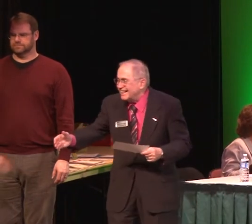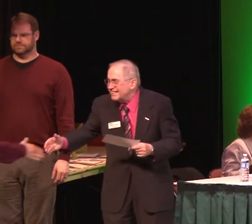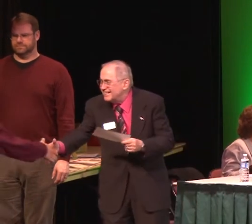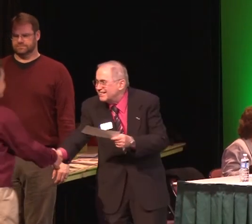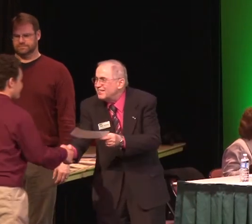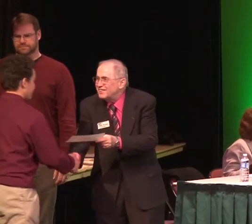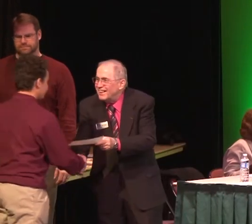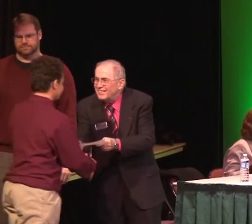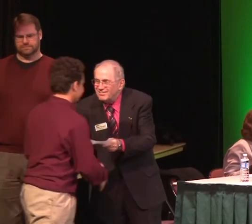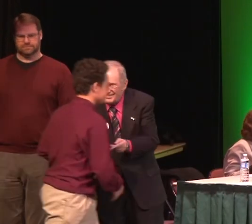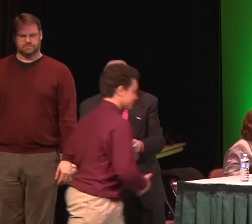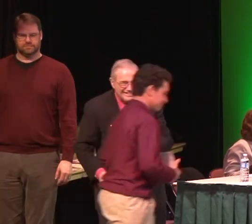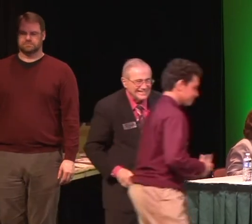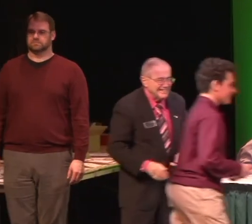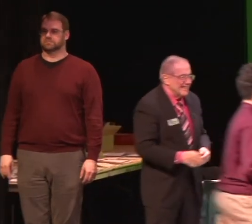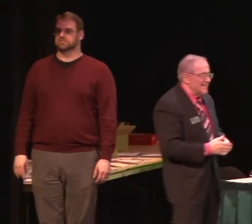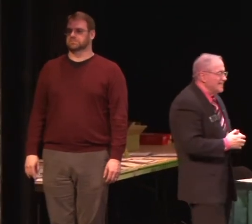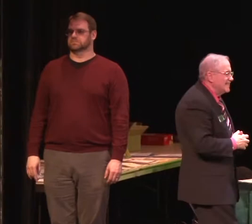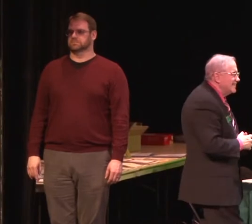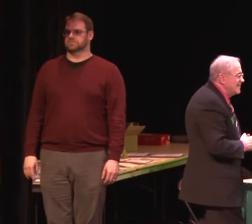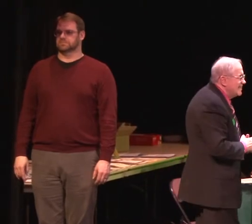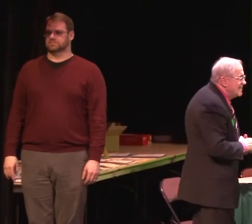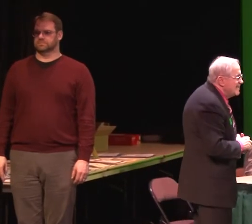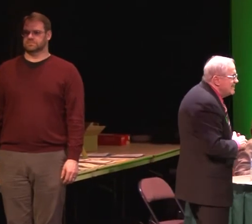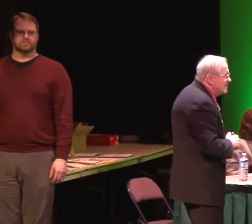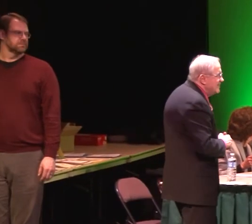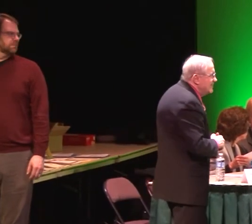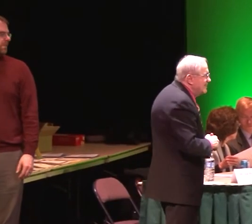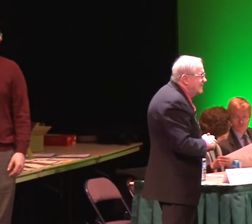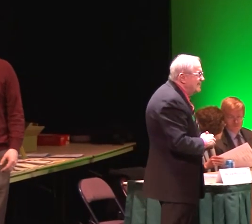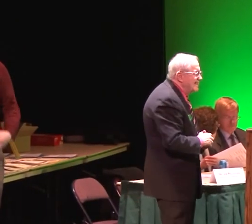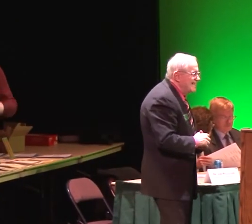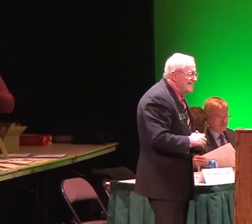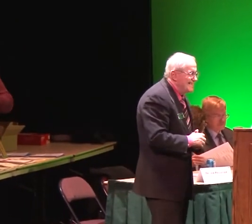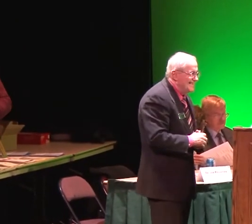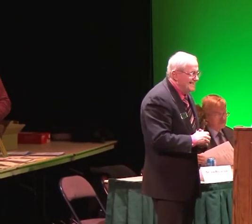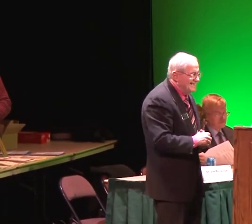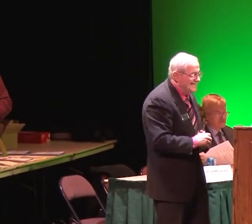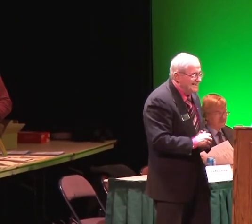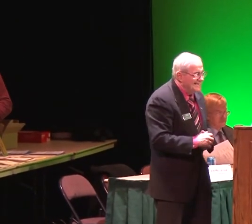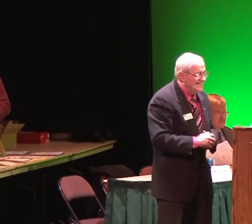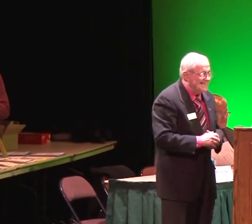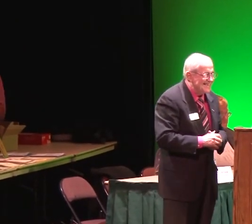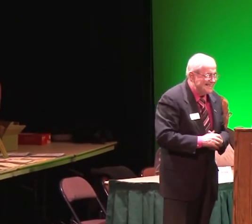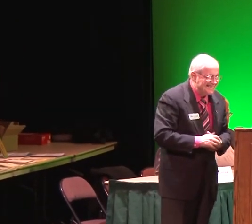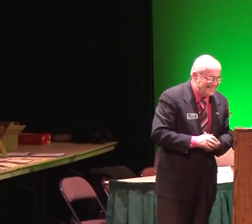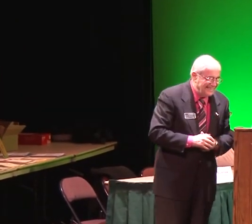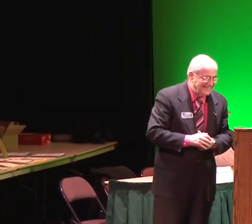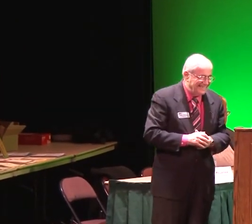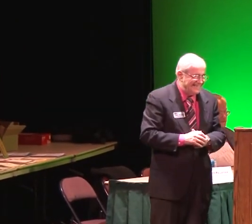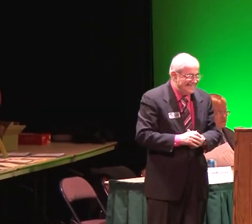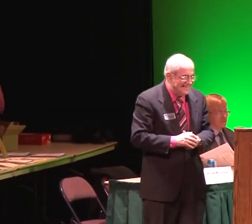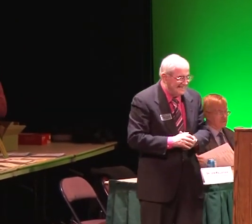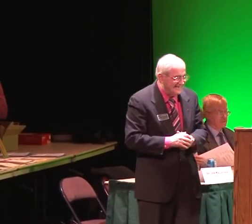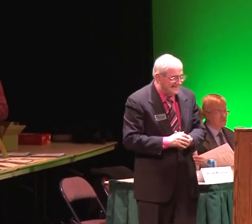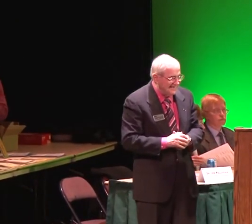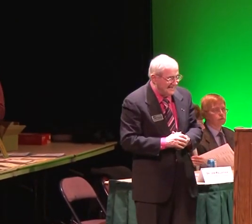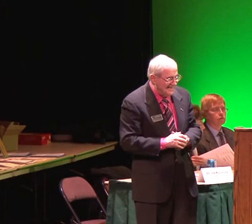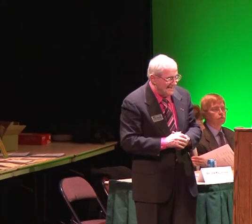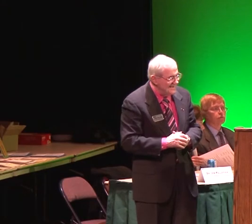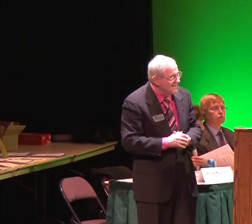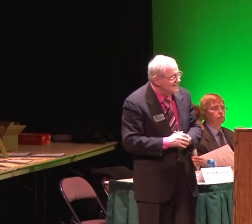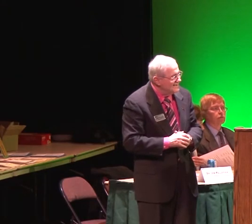Very good. Well done. What is this? What does this say? Oh, New England Christian